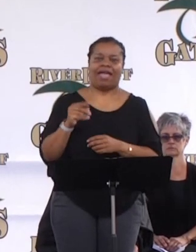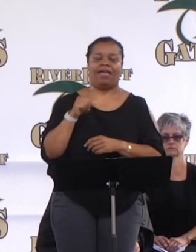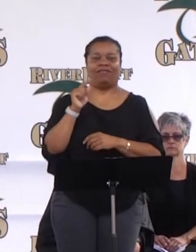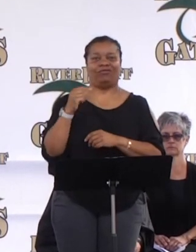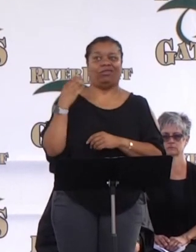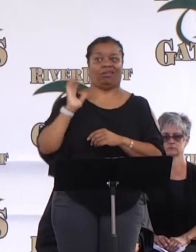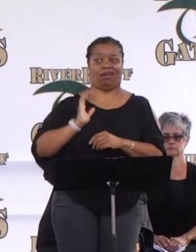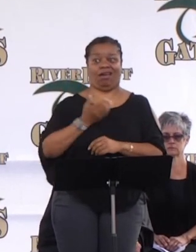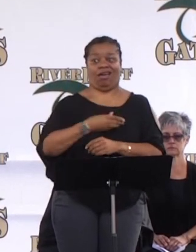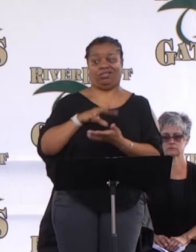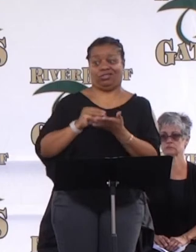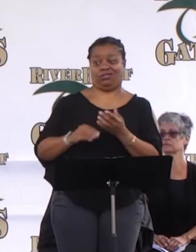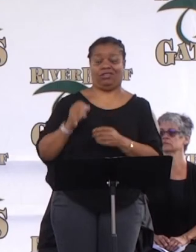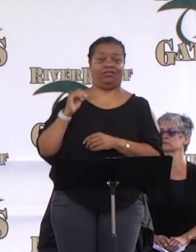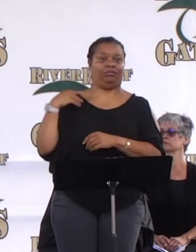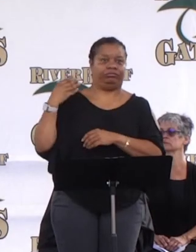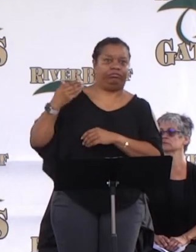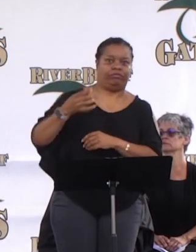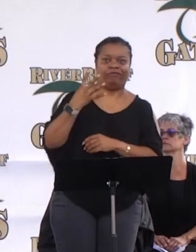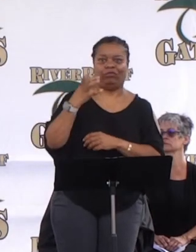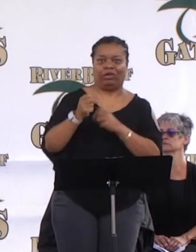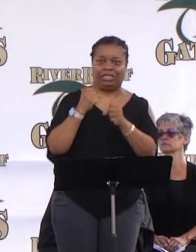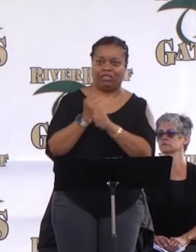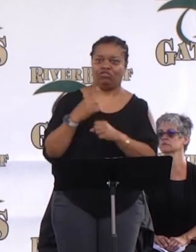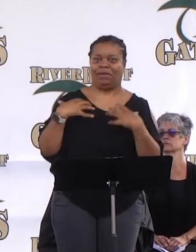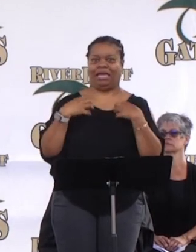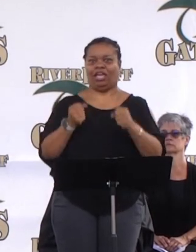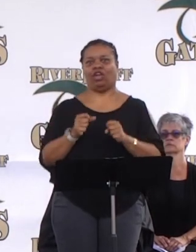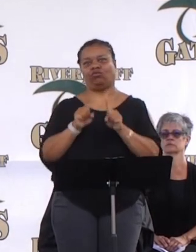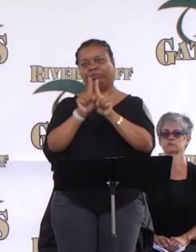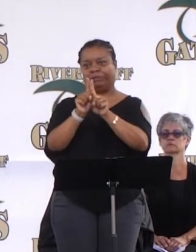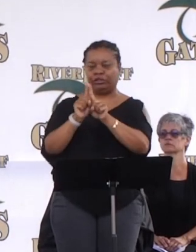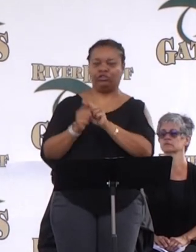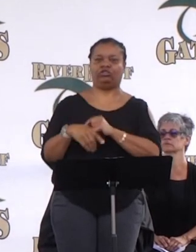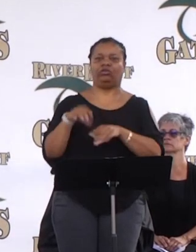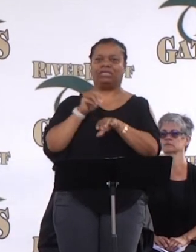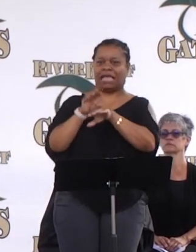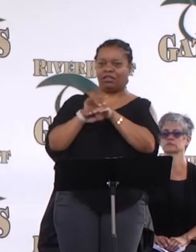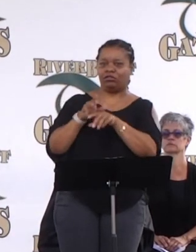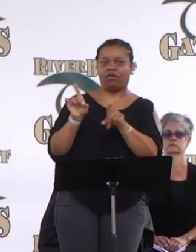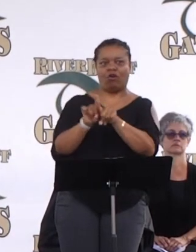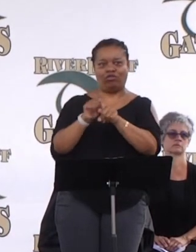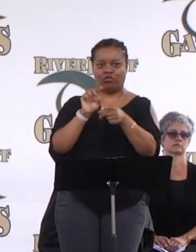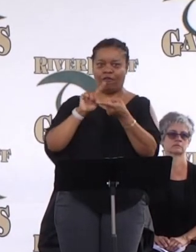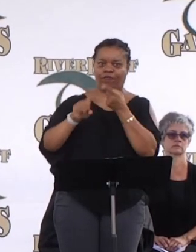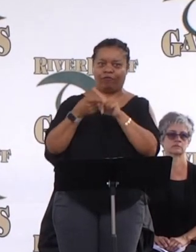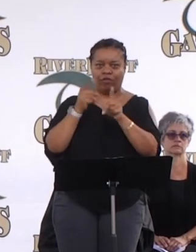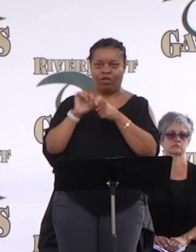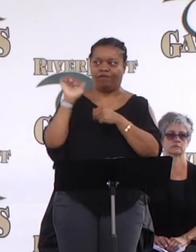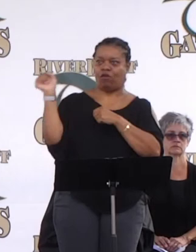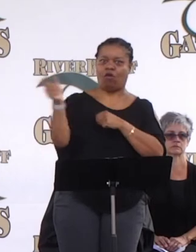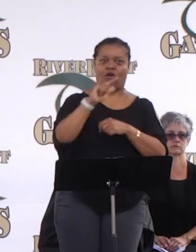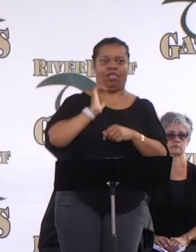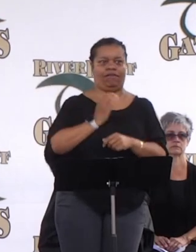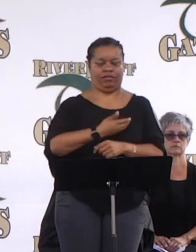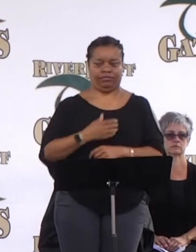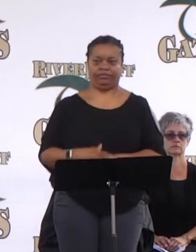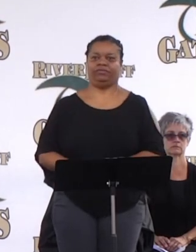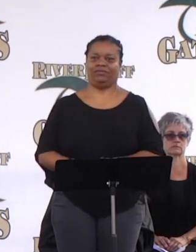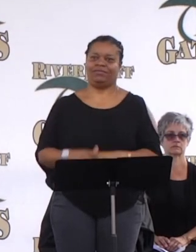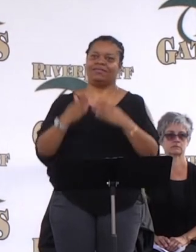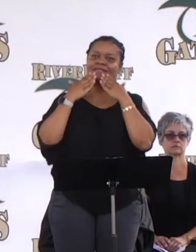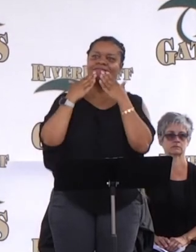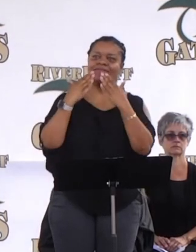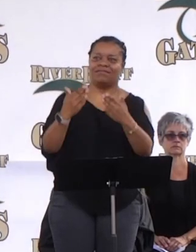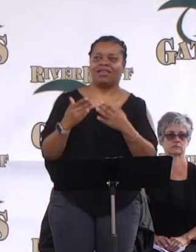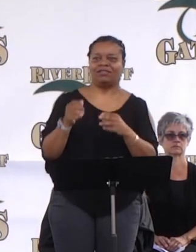past 4 years. You have all been heroes, mentors, counselors, and even friends for every single one of us. Thank you